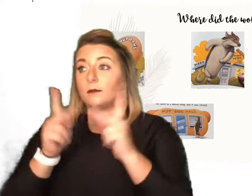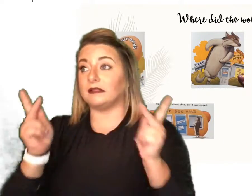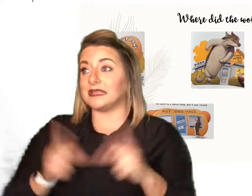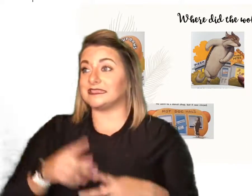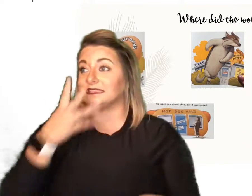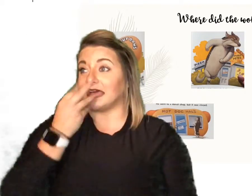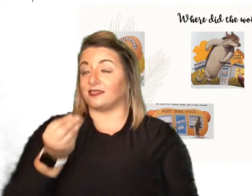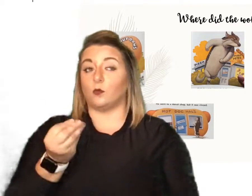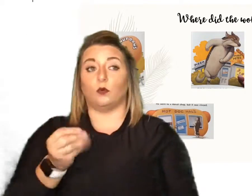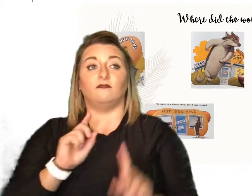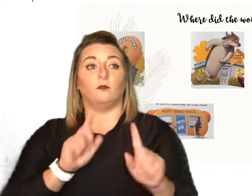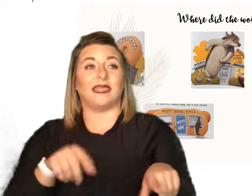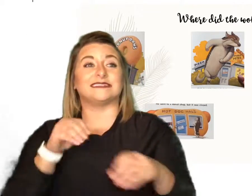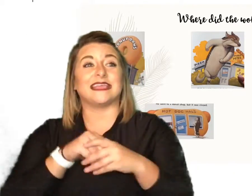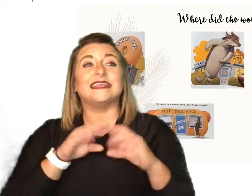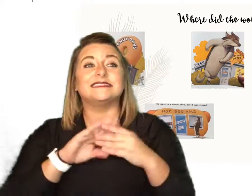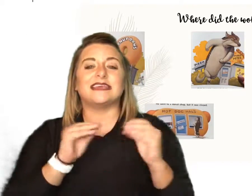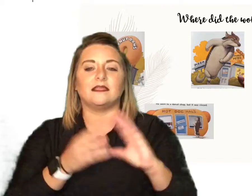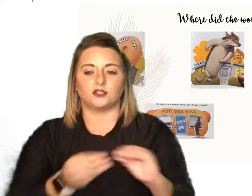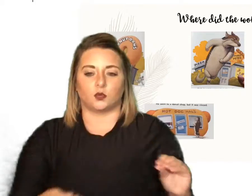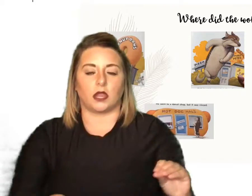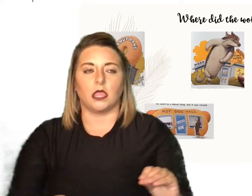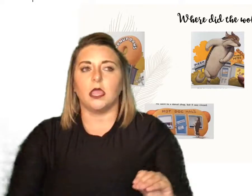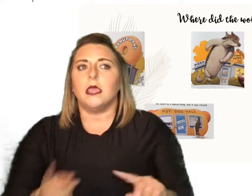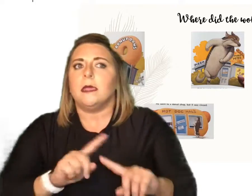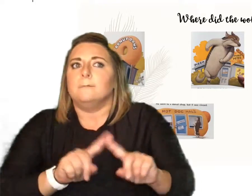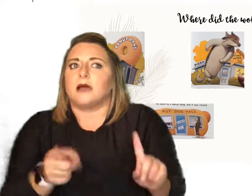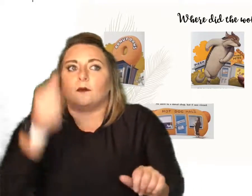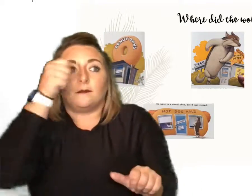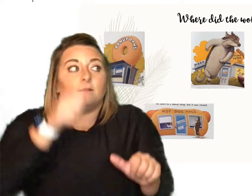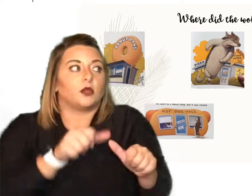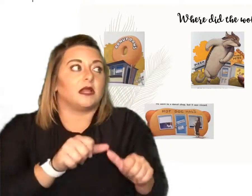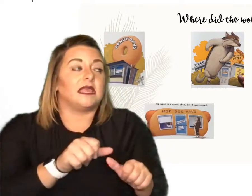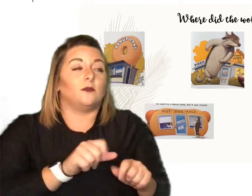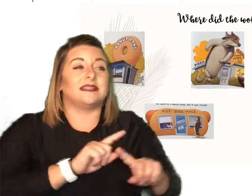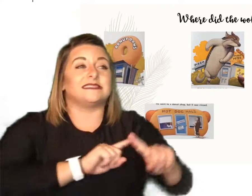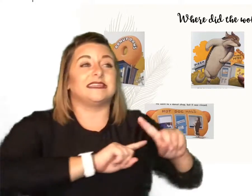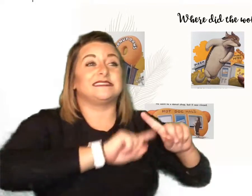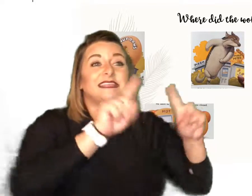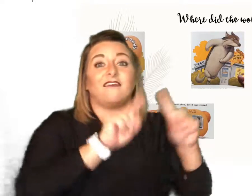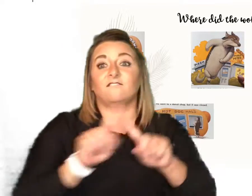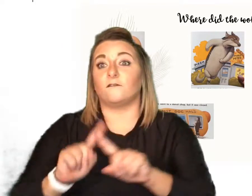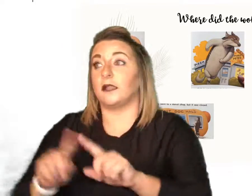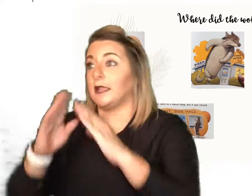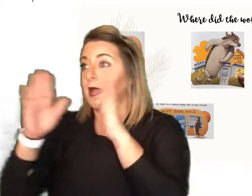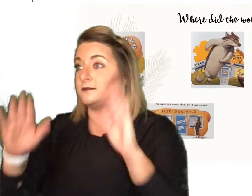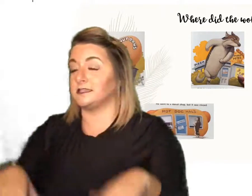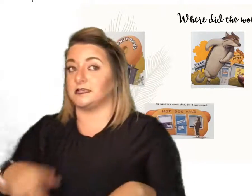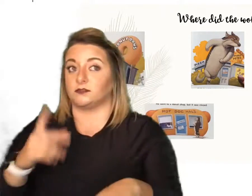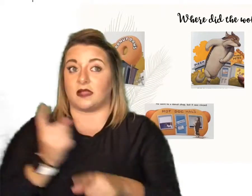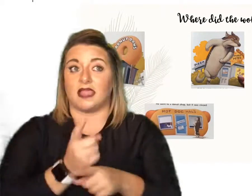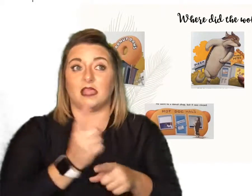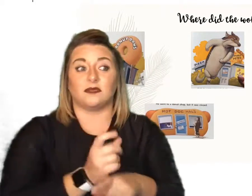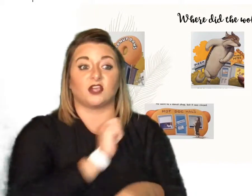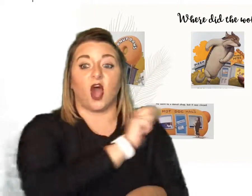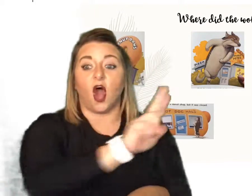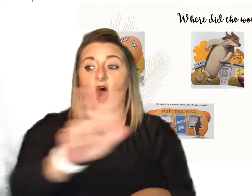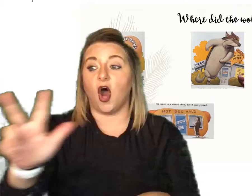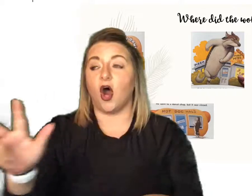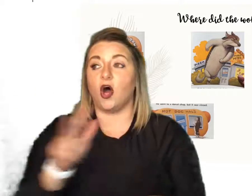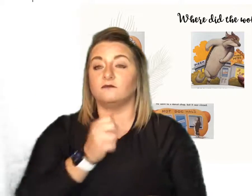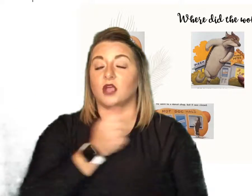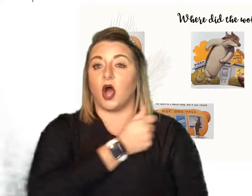are the 4 places that the wolf went inside the story. But remember, he went to different houses, right? He